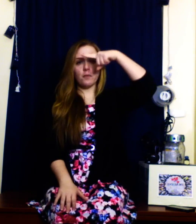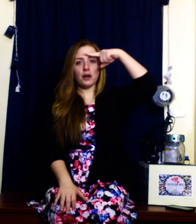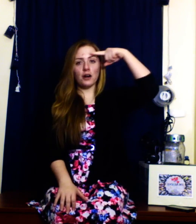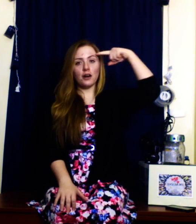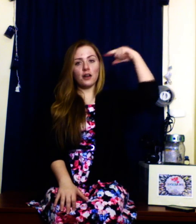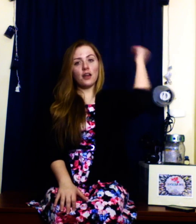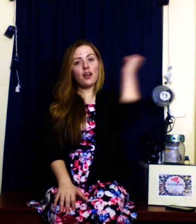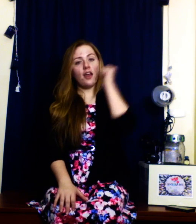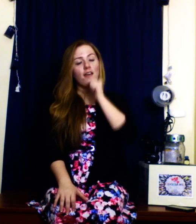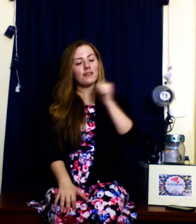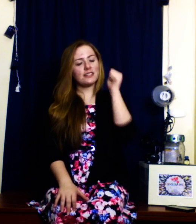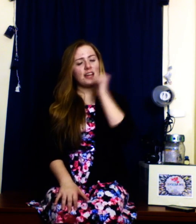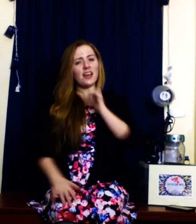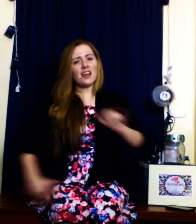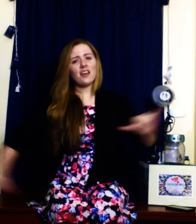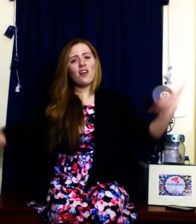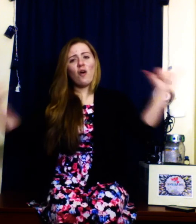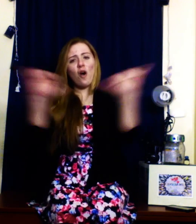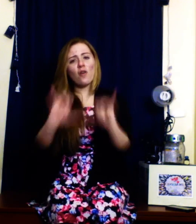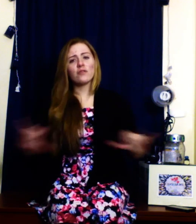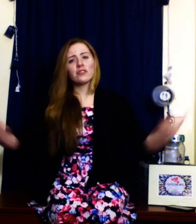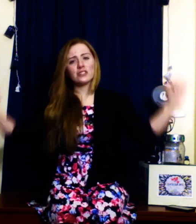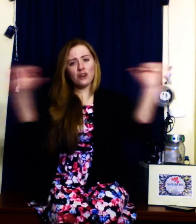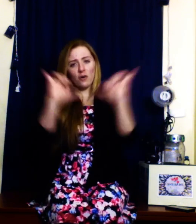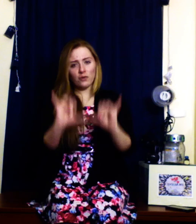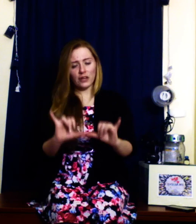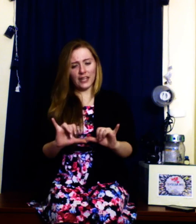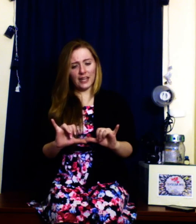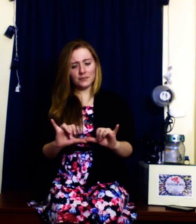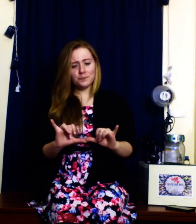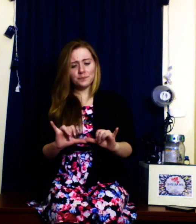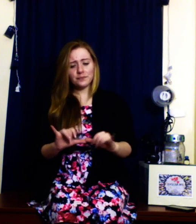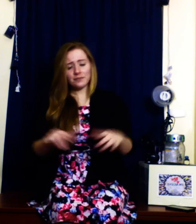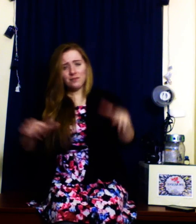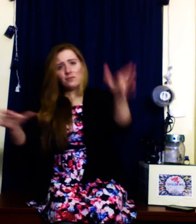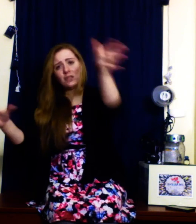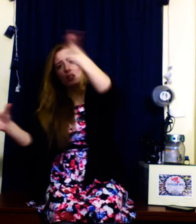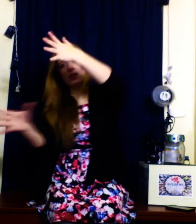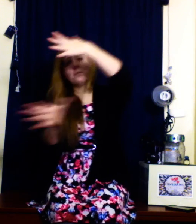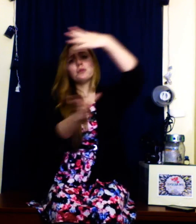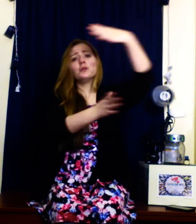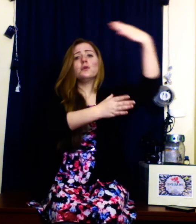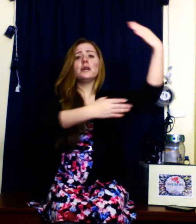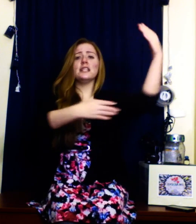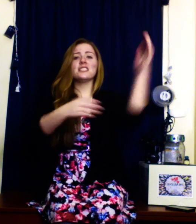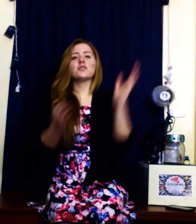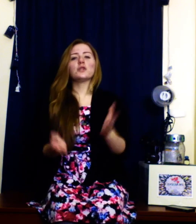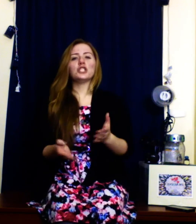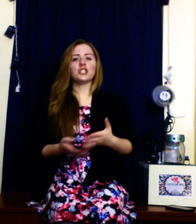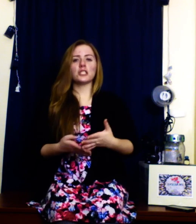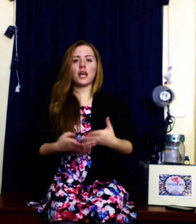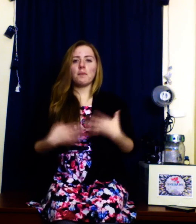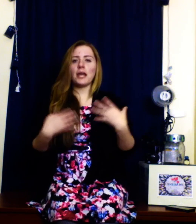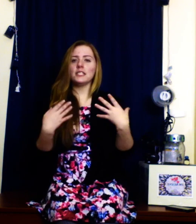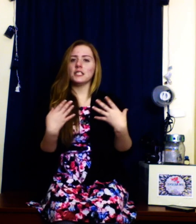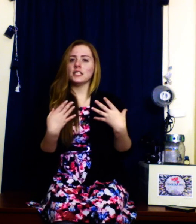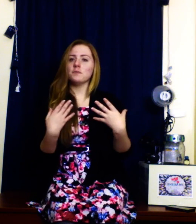summer every day over and over again. Blue wind, this is where she starts kind of painting this